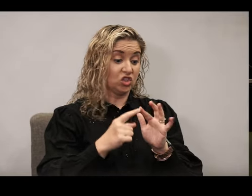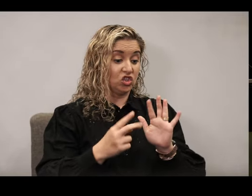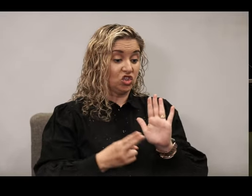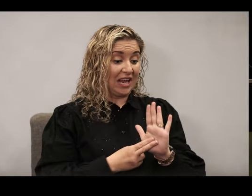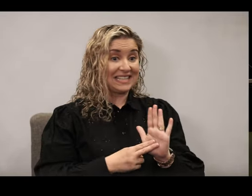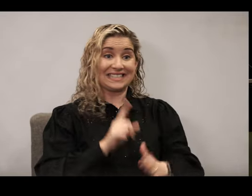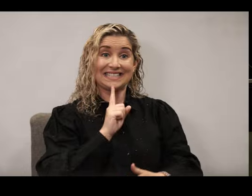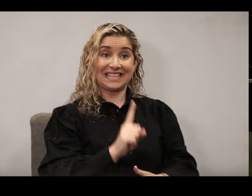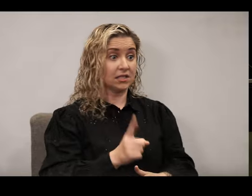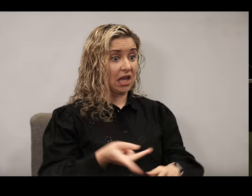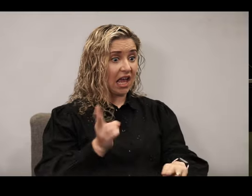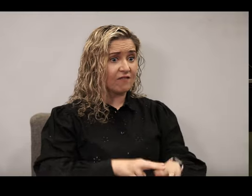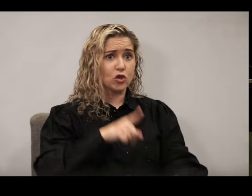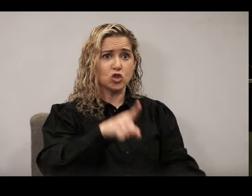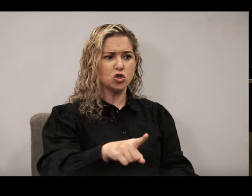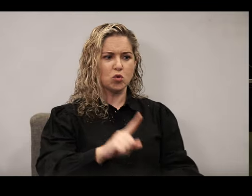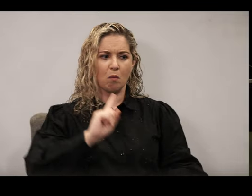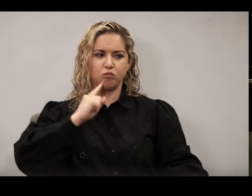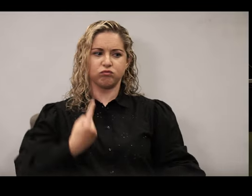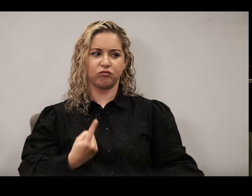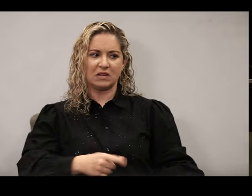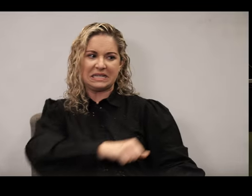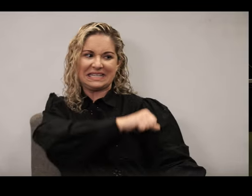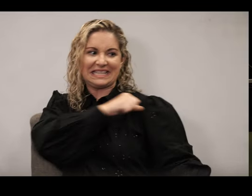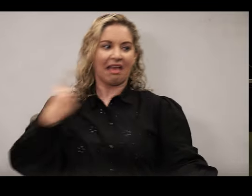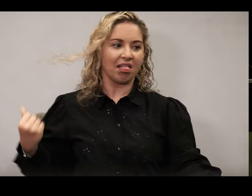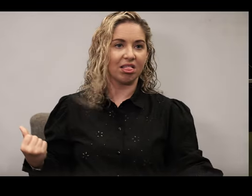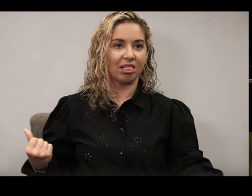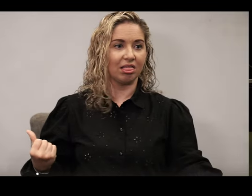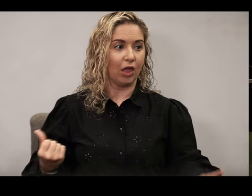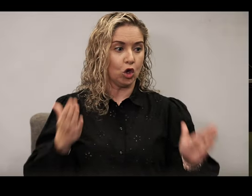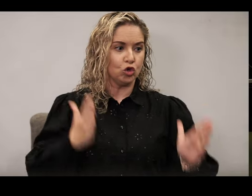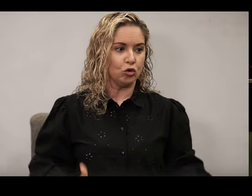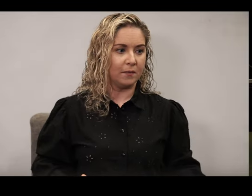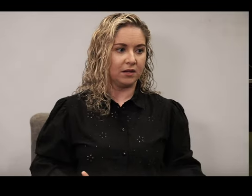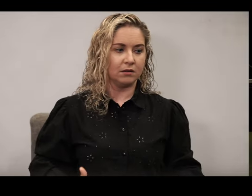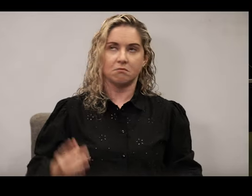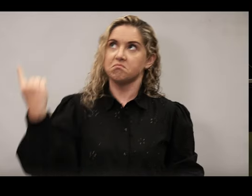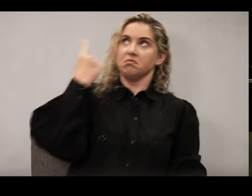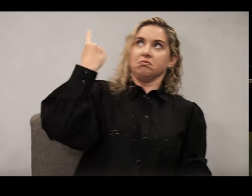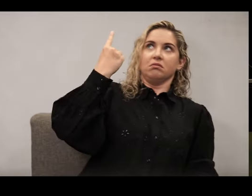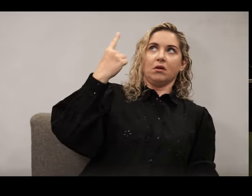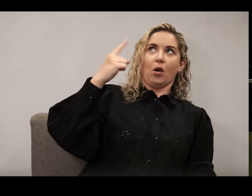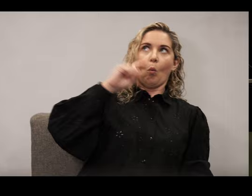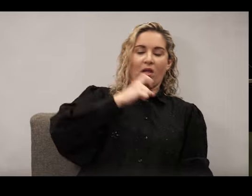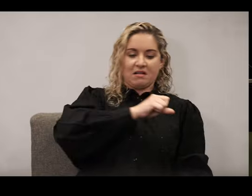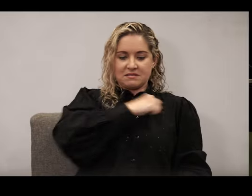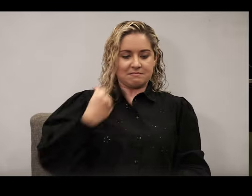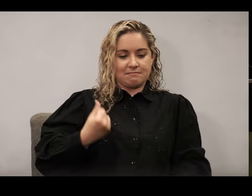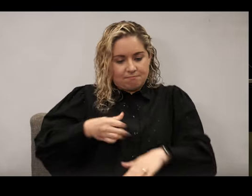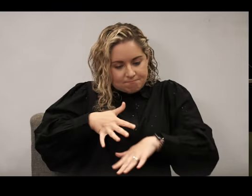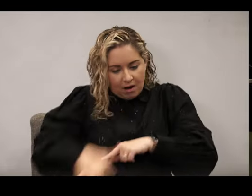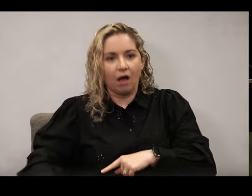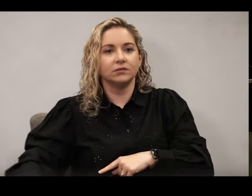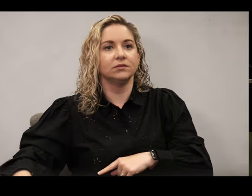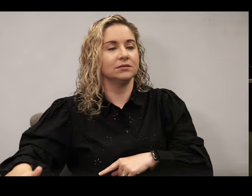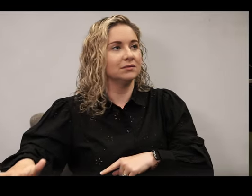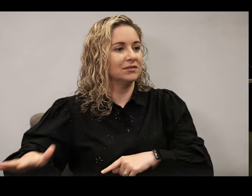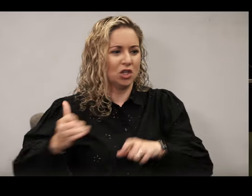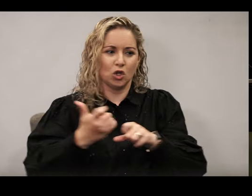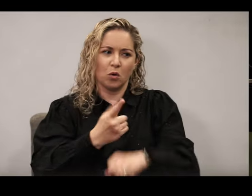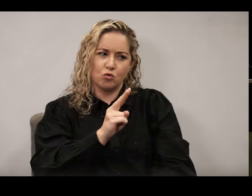human blood, by humans shall their blood be shed. For in the image of God, God has made